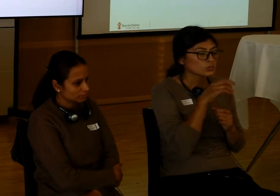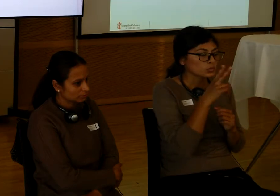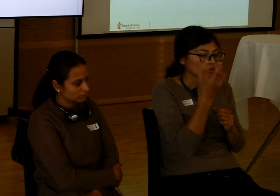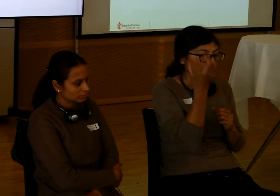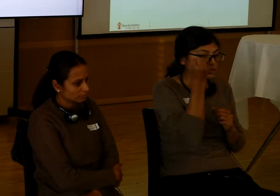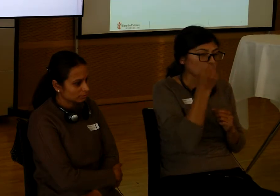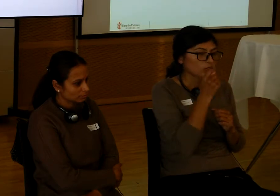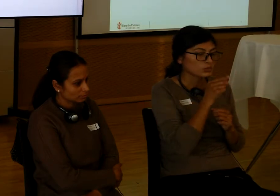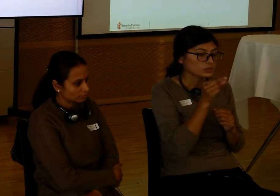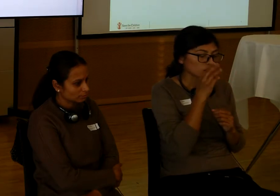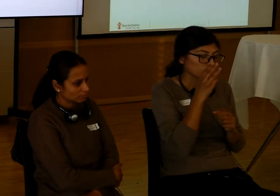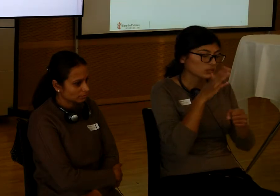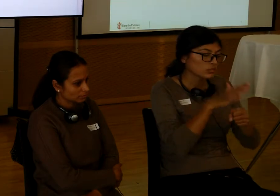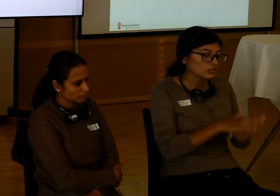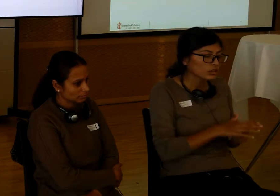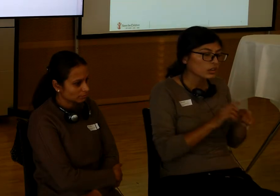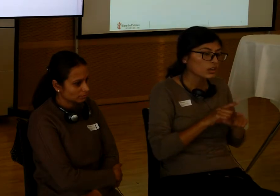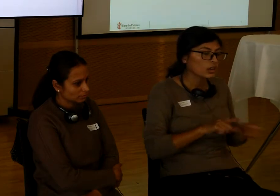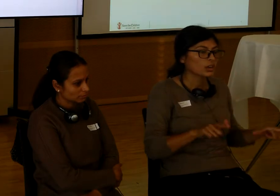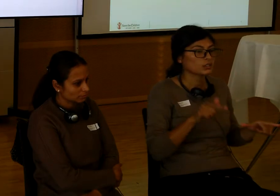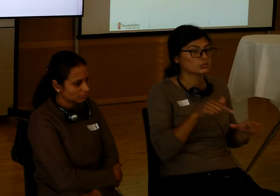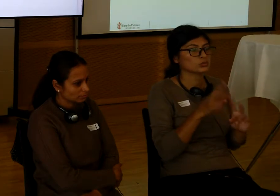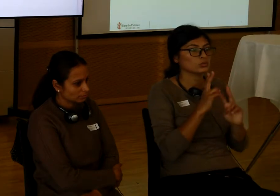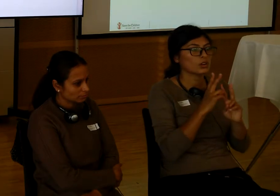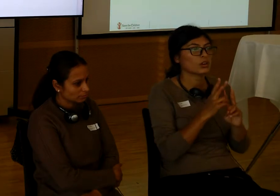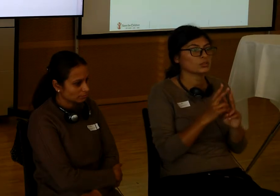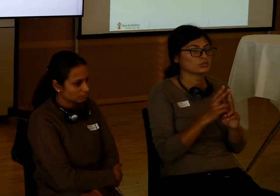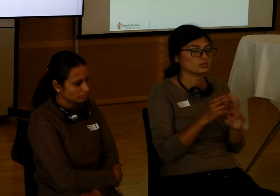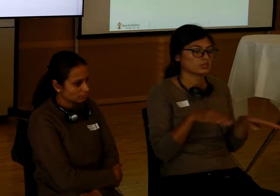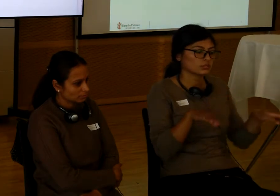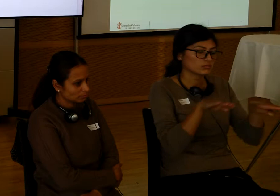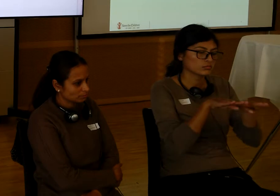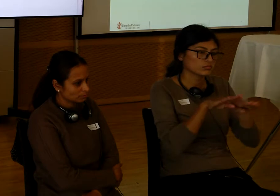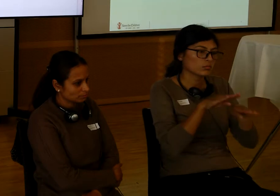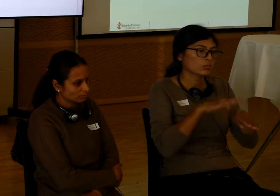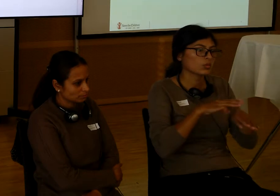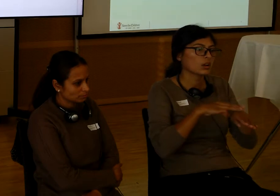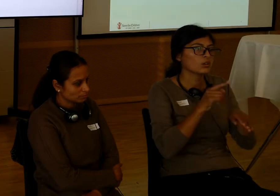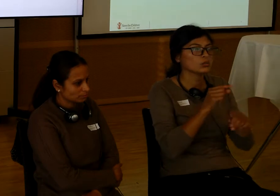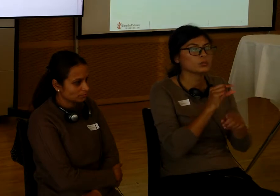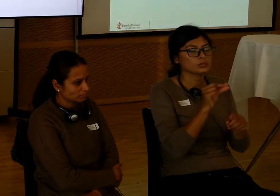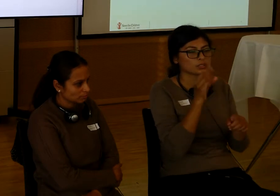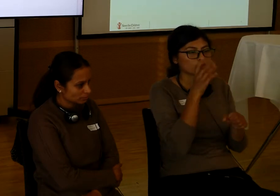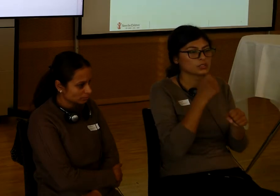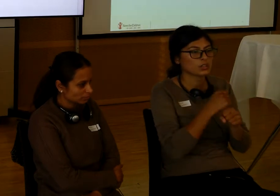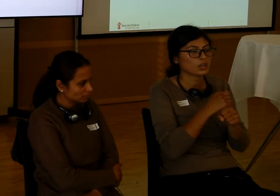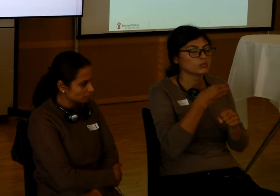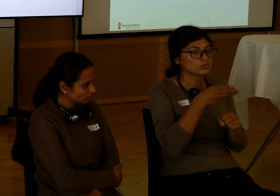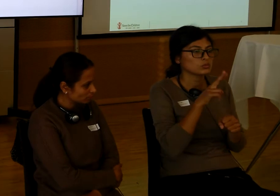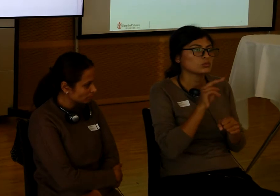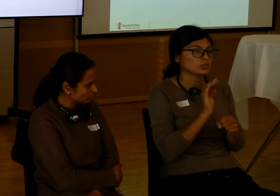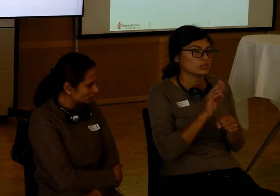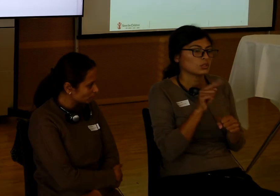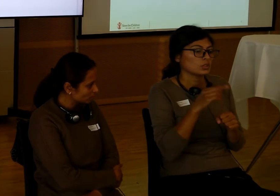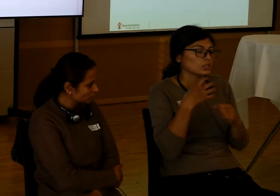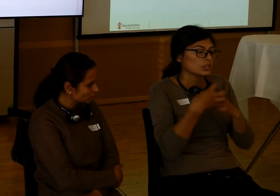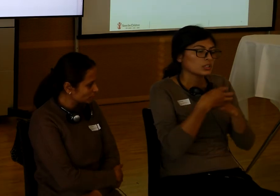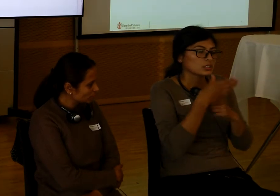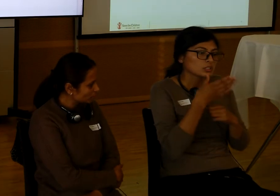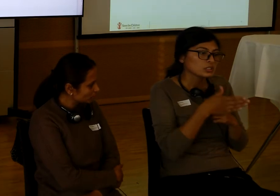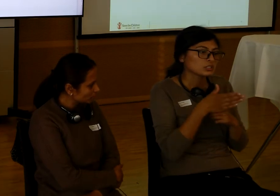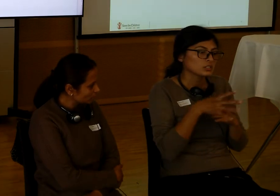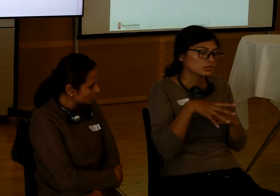right without discrimination and on the basis of equal opportunity. State parties shall ensure